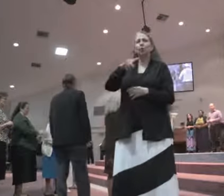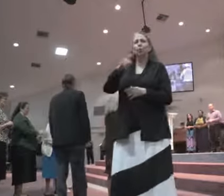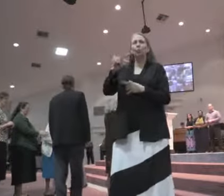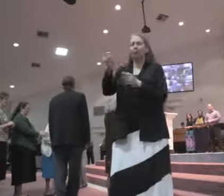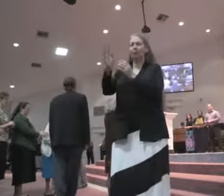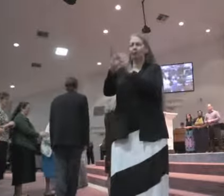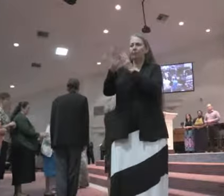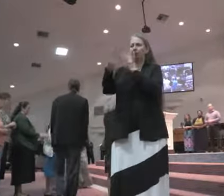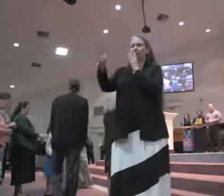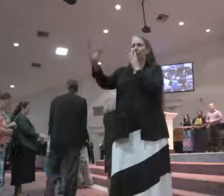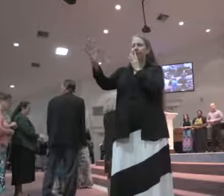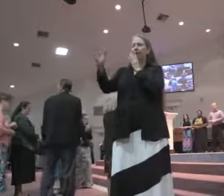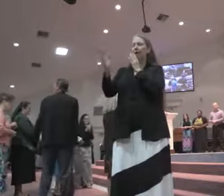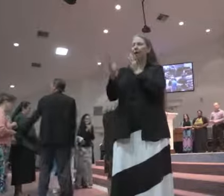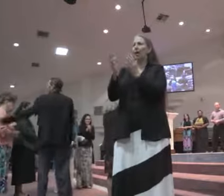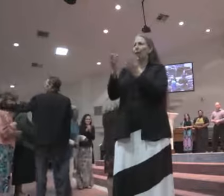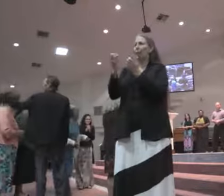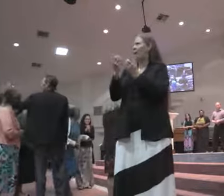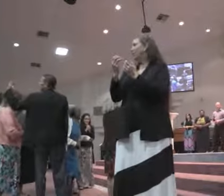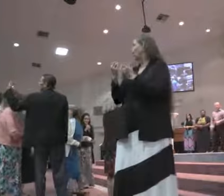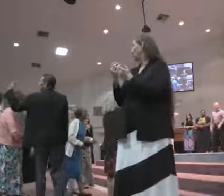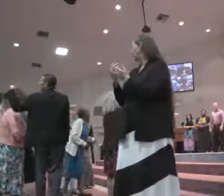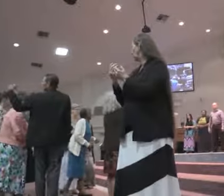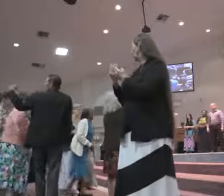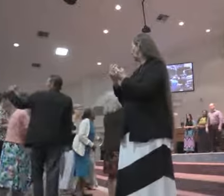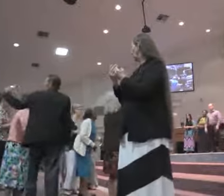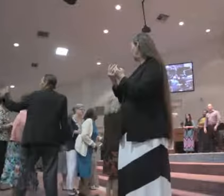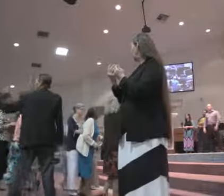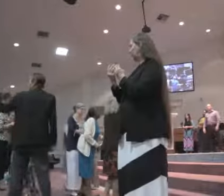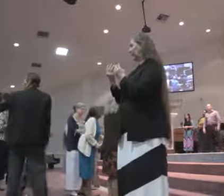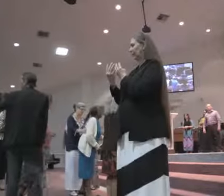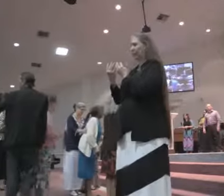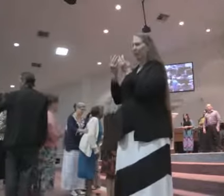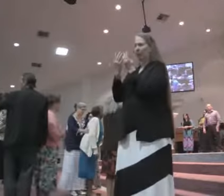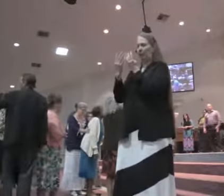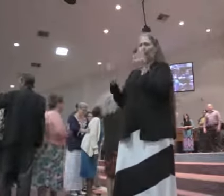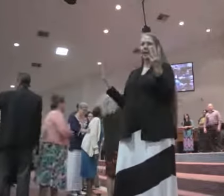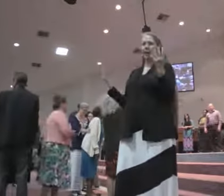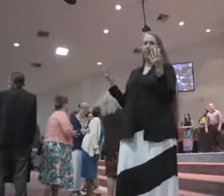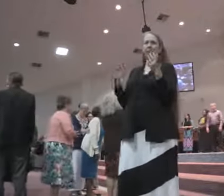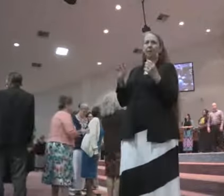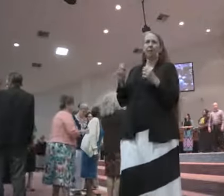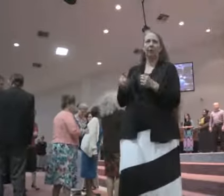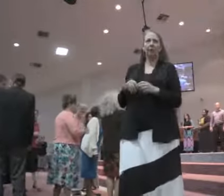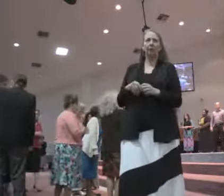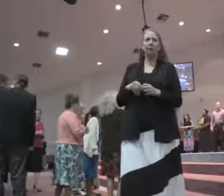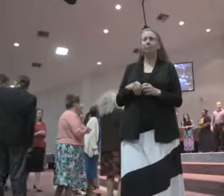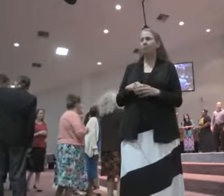come down here for prayer tonight, I want you to come stand here. All right? Hallelujah.